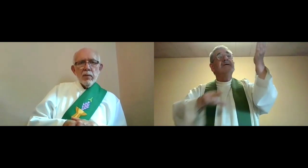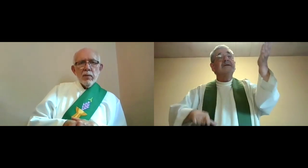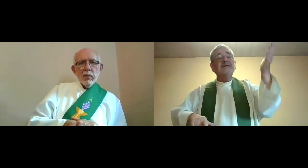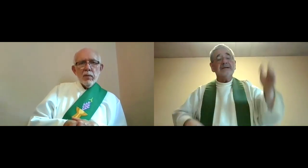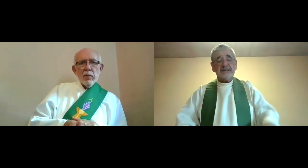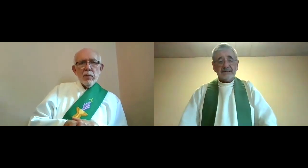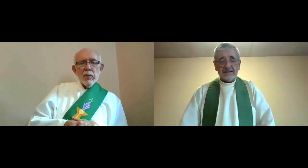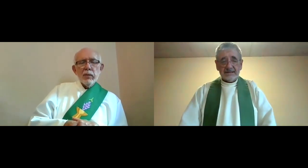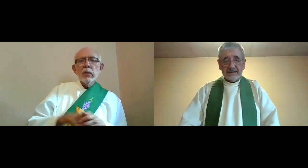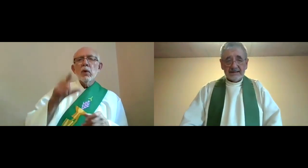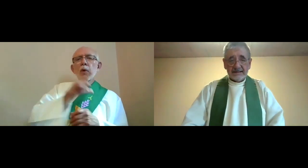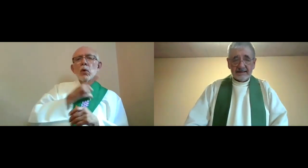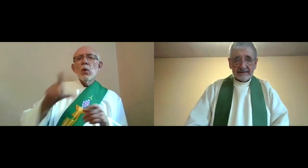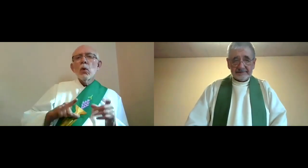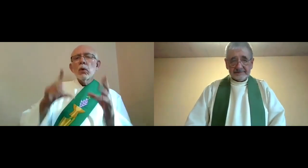Lord.